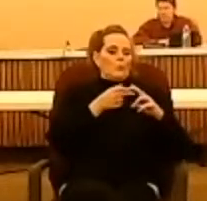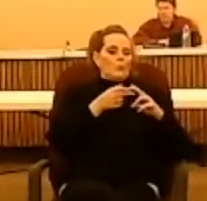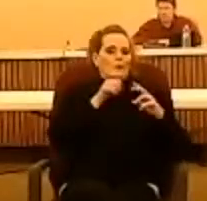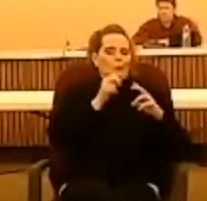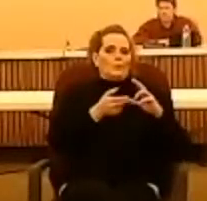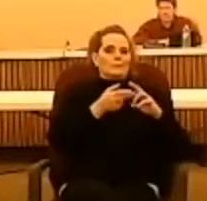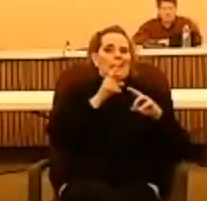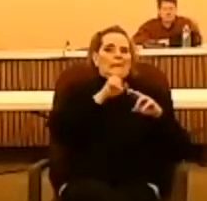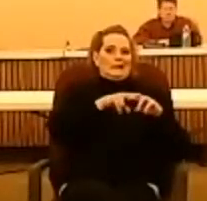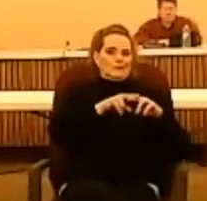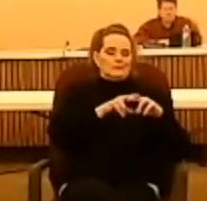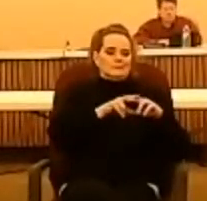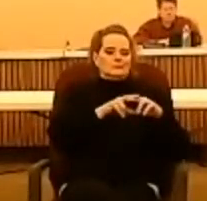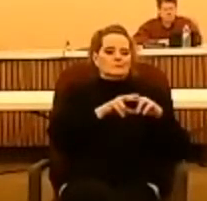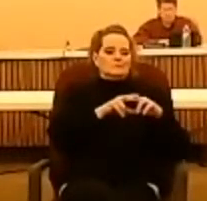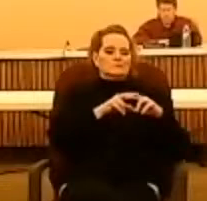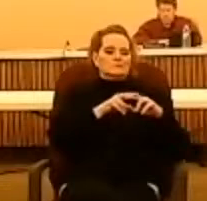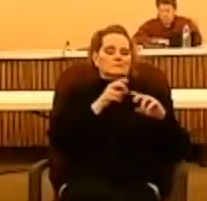120 units.